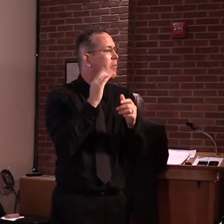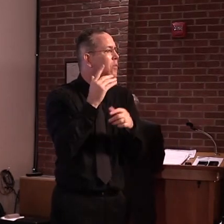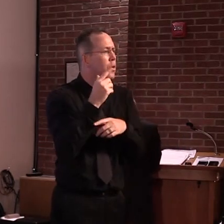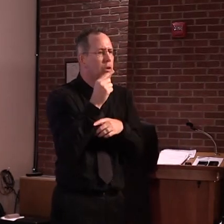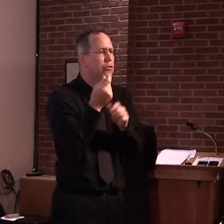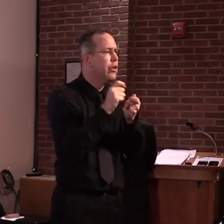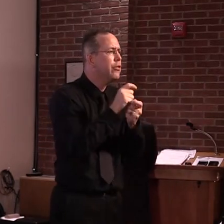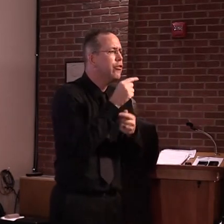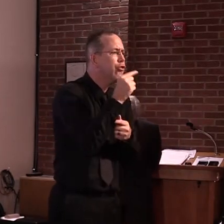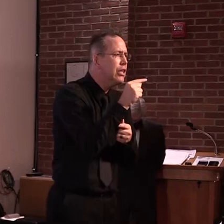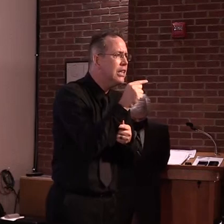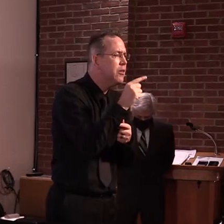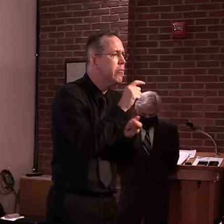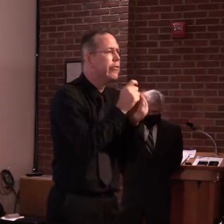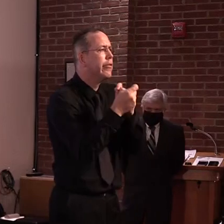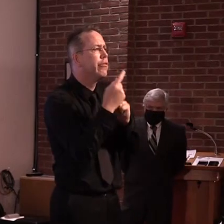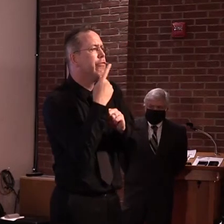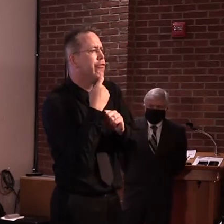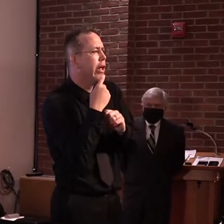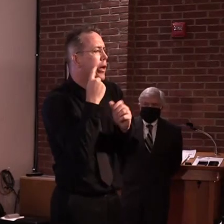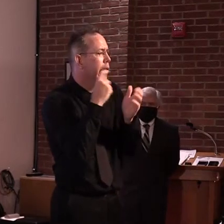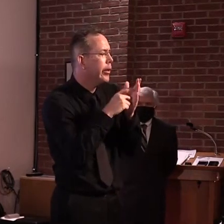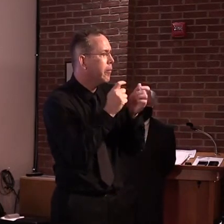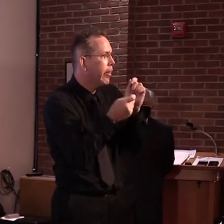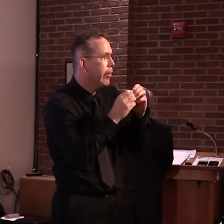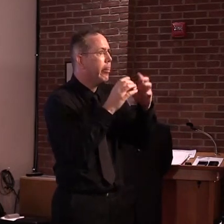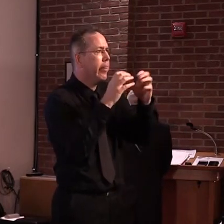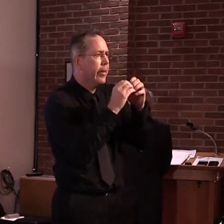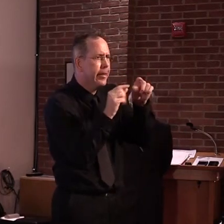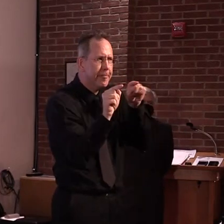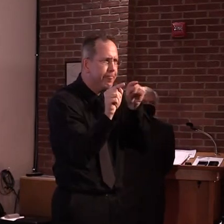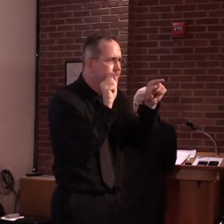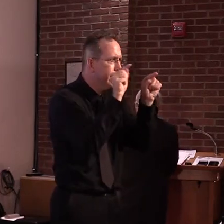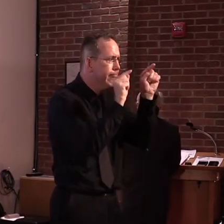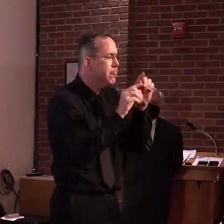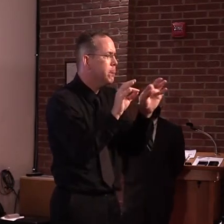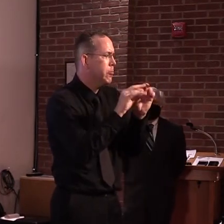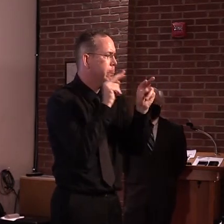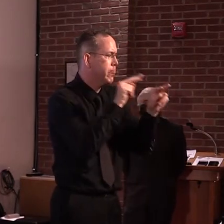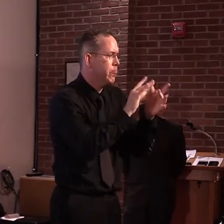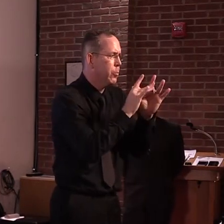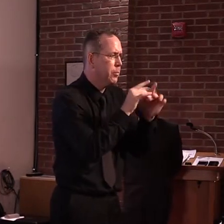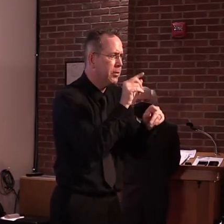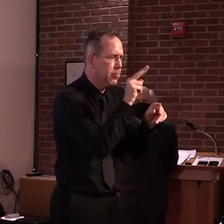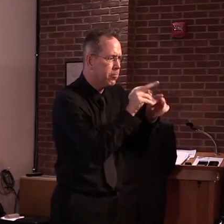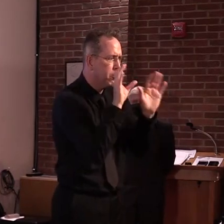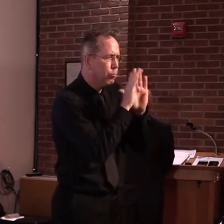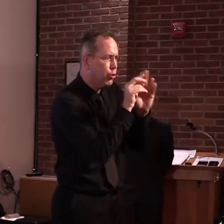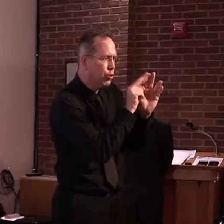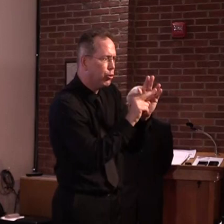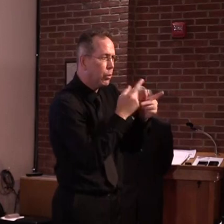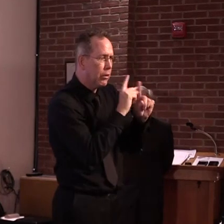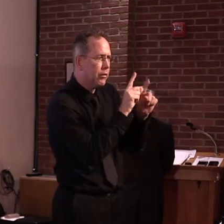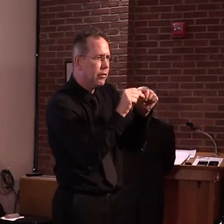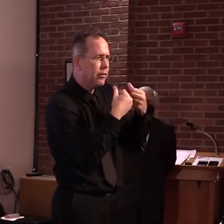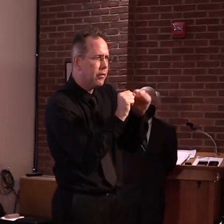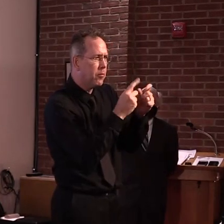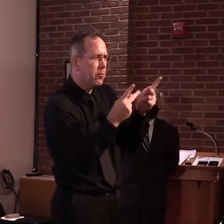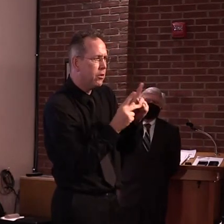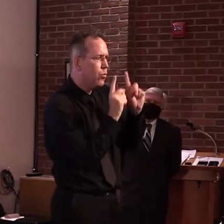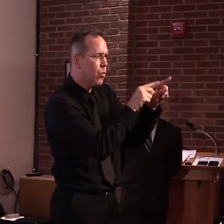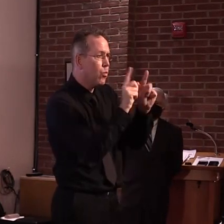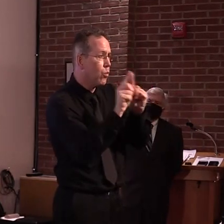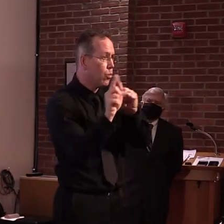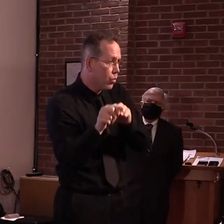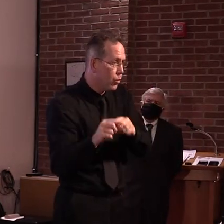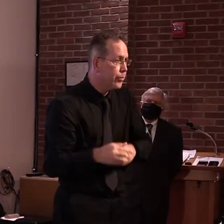people that are now no longer subject to the quarantine, an additional 7 counties as well. And we'll point out that almost the entire state of Maine,